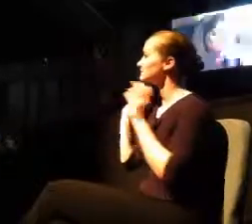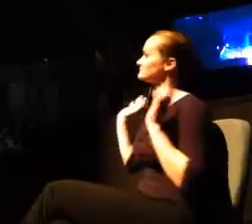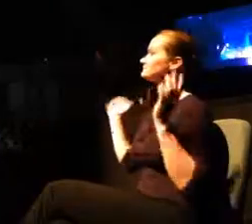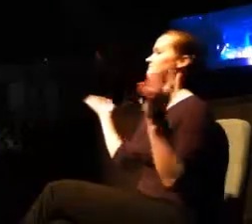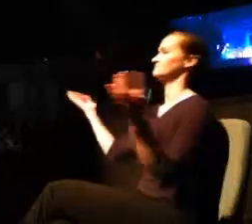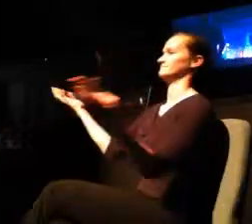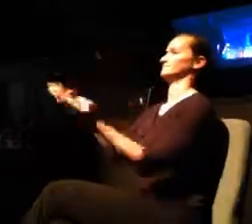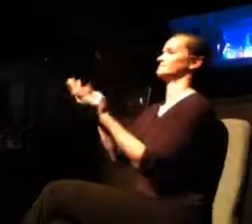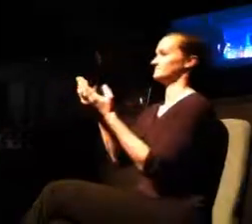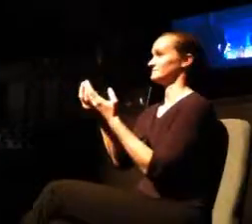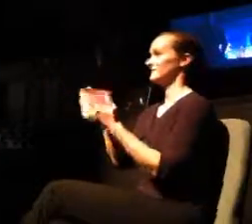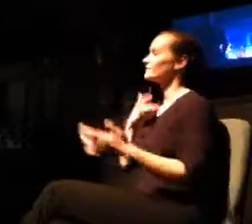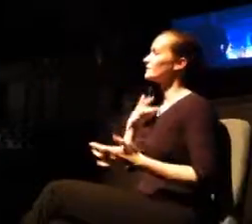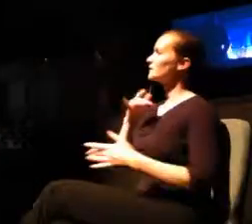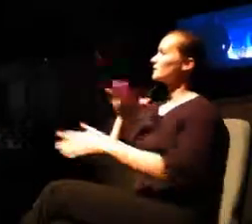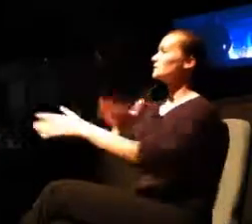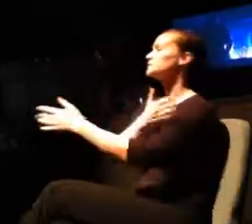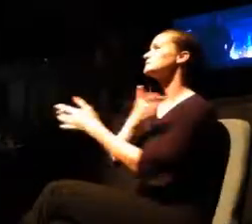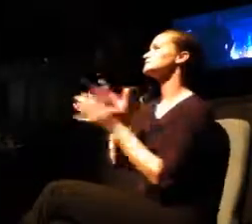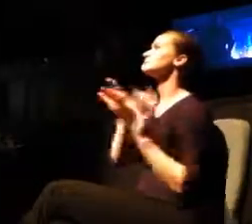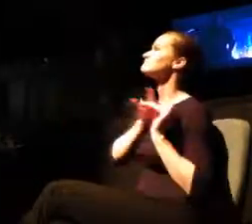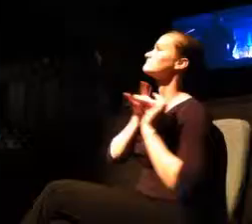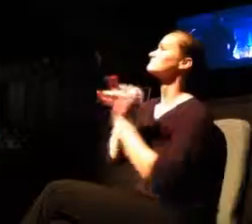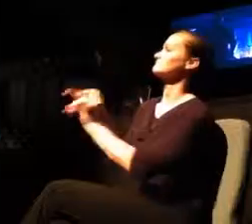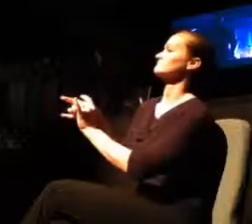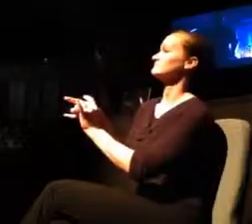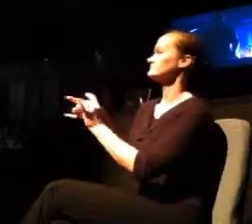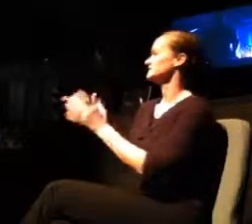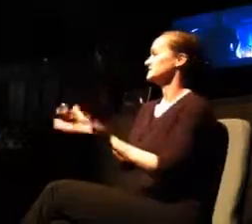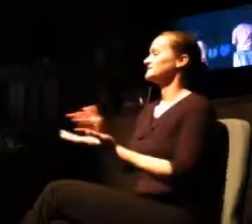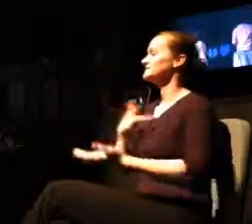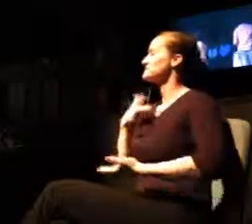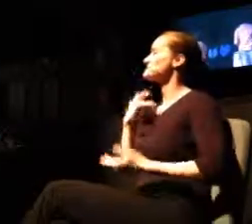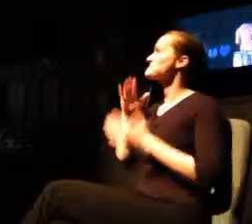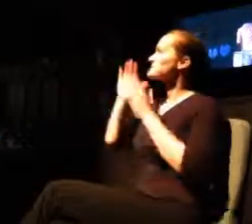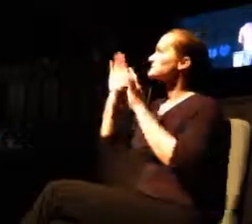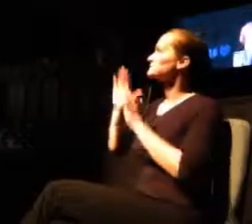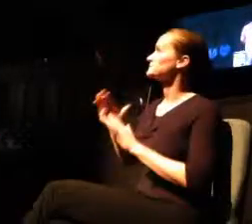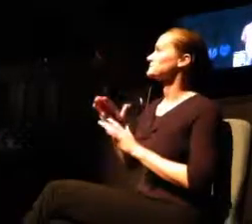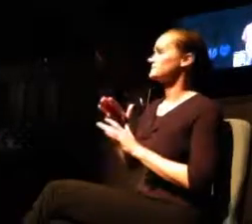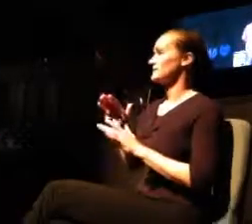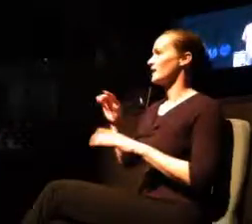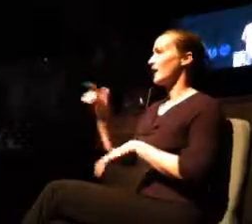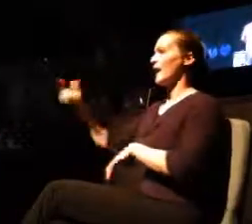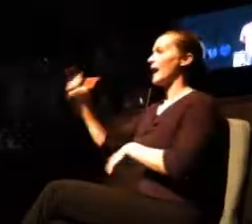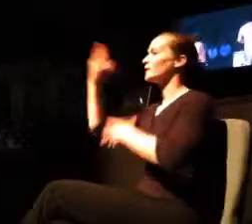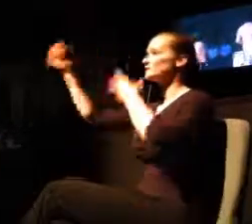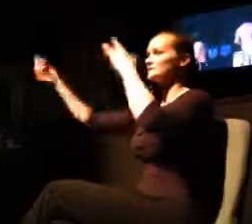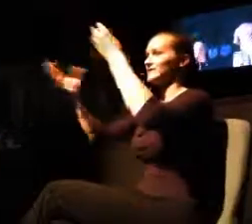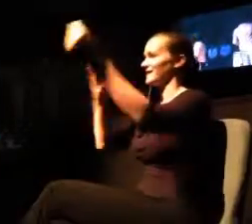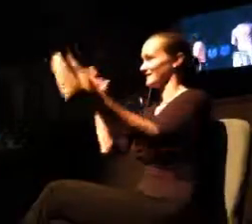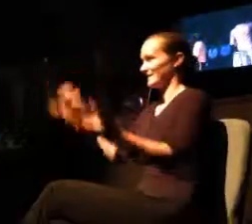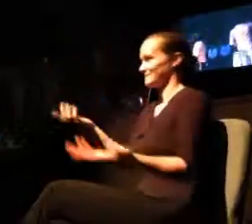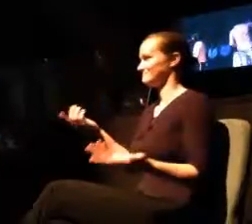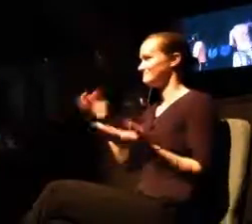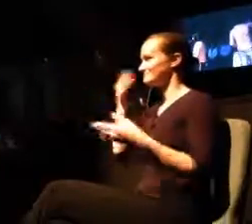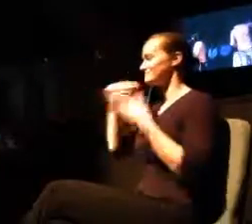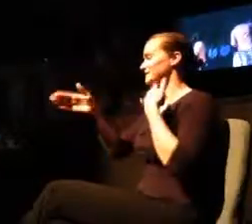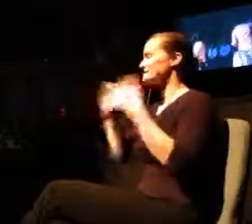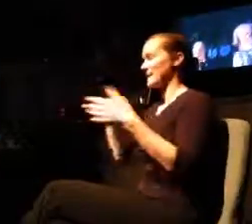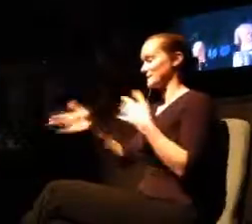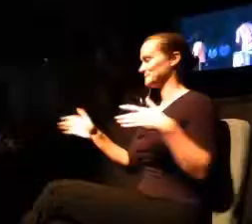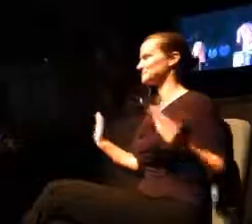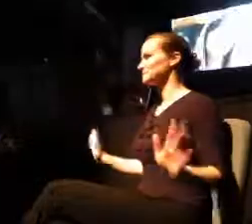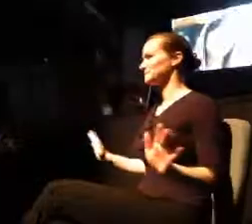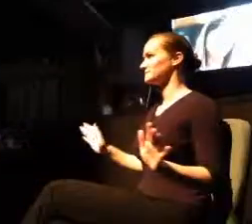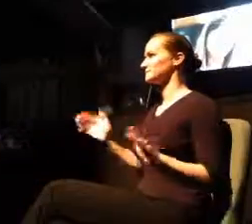music, and just feel great. And I could put the rest of the world aside for that hour. And I thought at